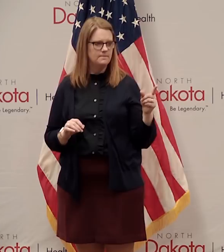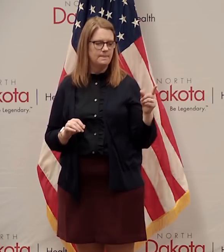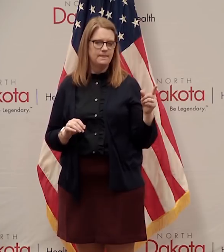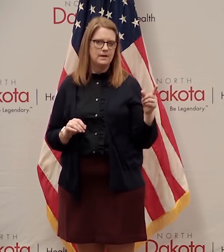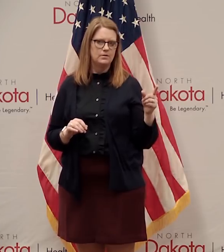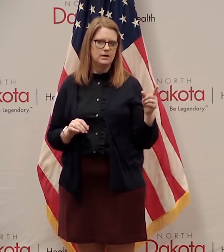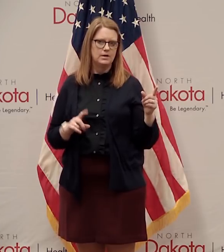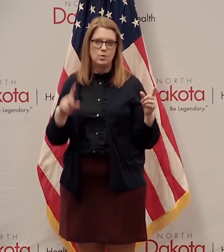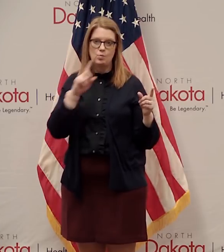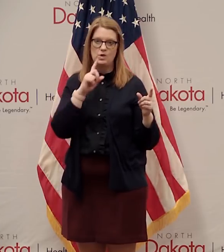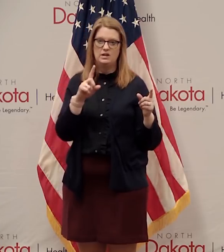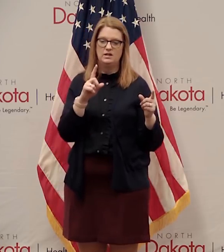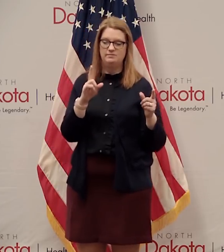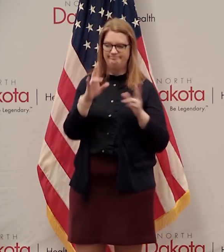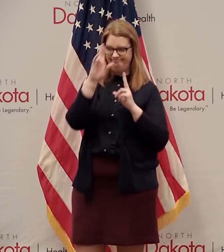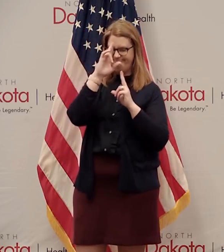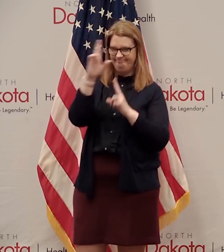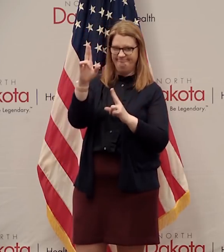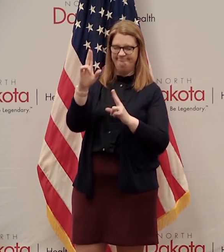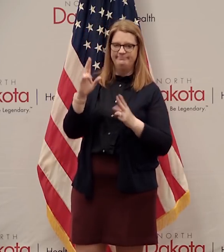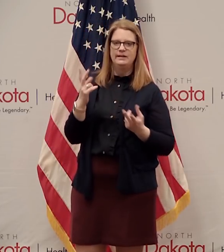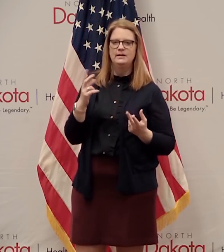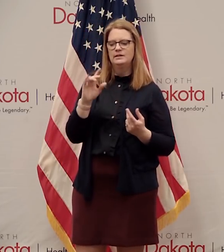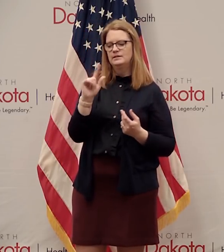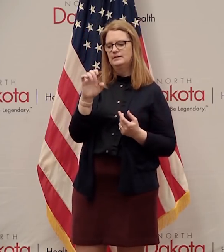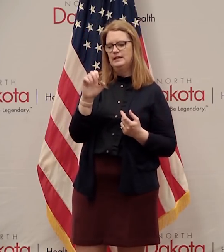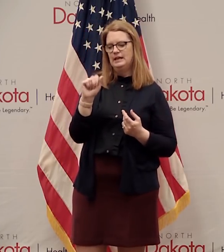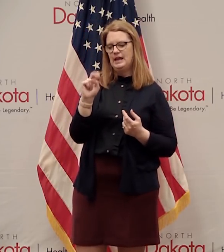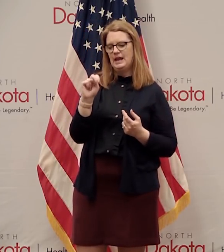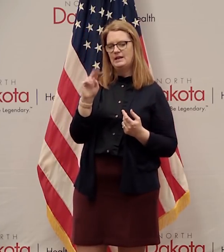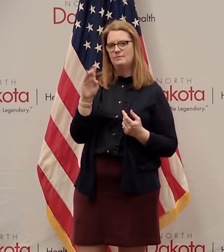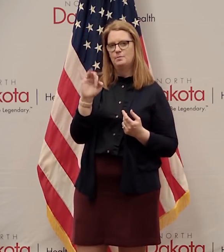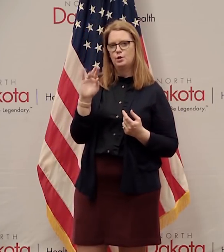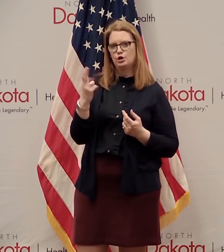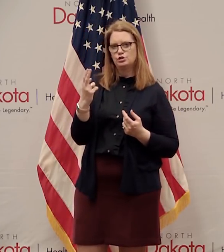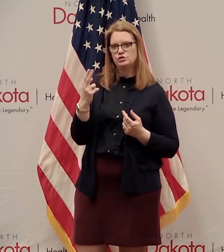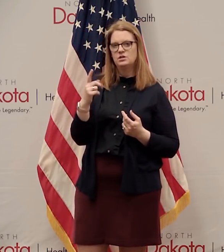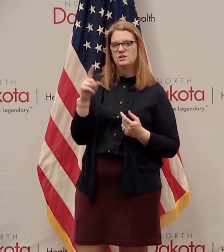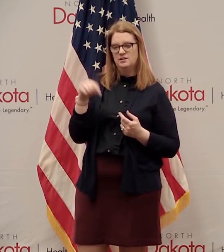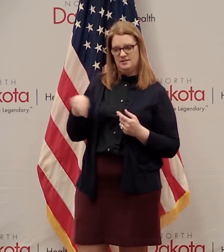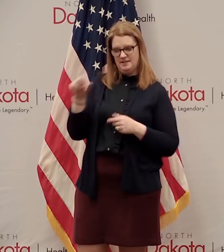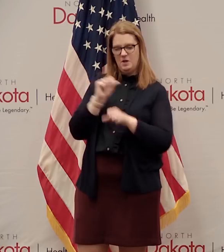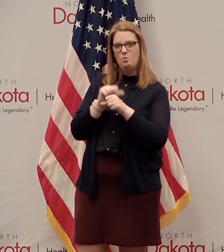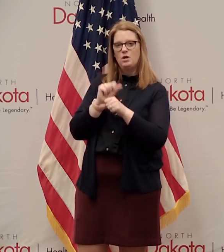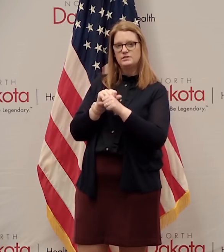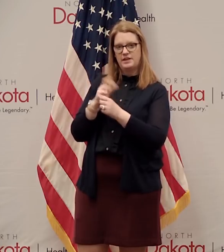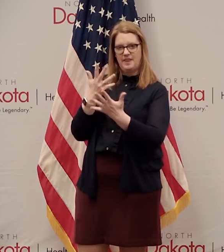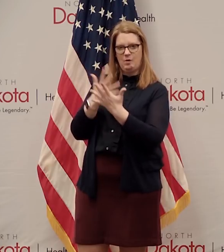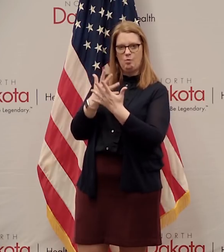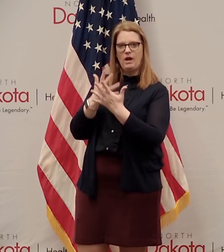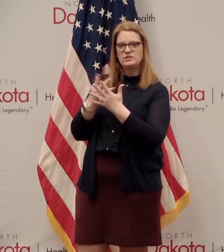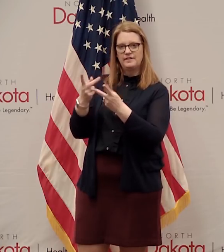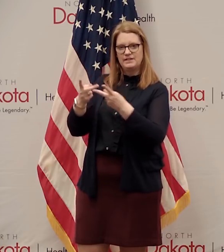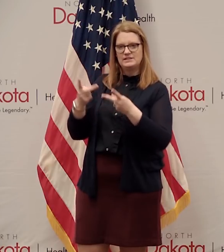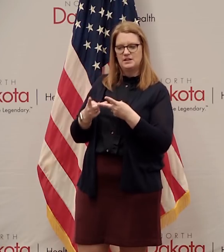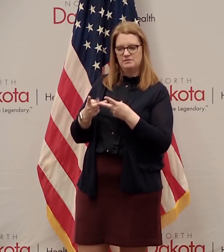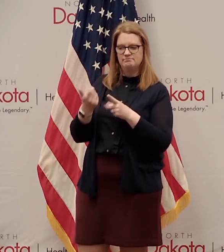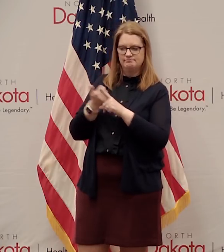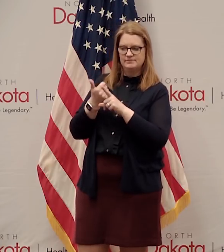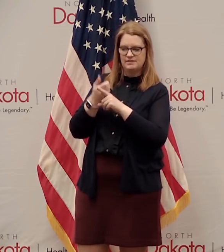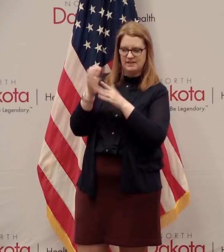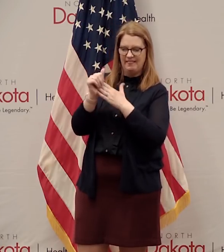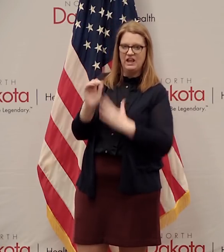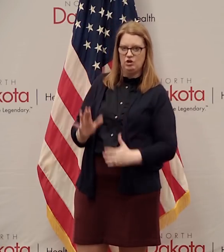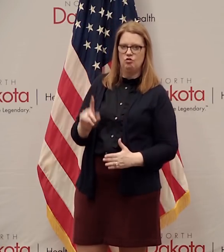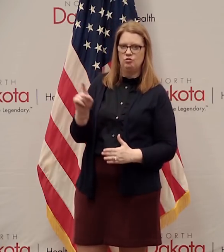and give a shout out to Leanne Birch and all the folks that work in our correction facilities. She leads our effort in North Dakota, and of course we've